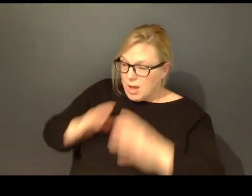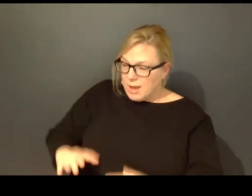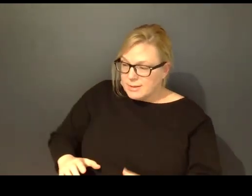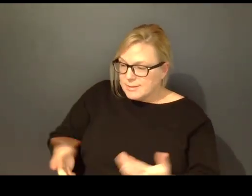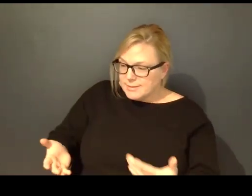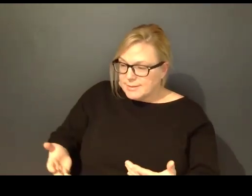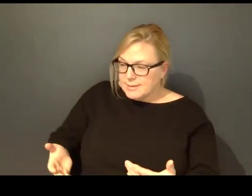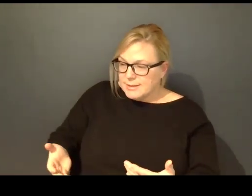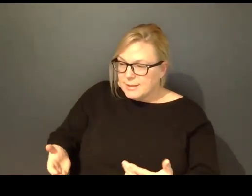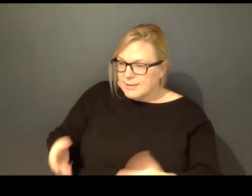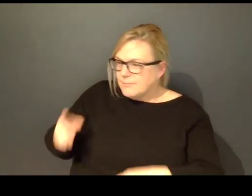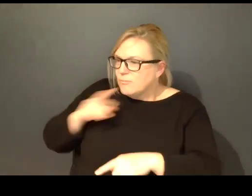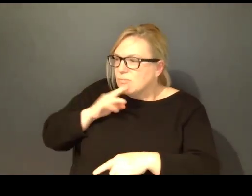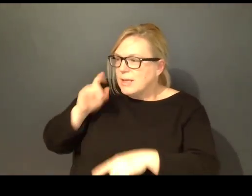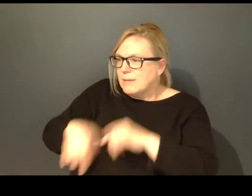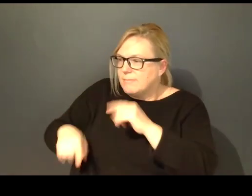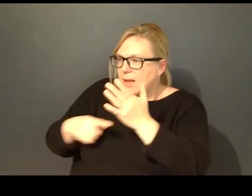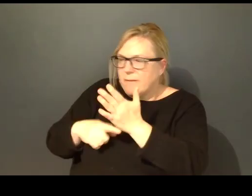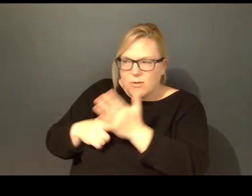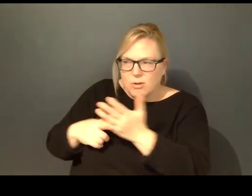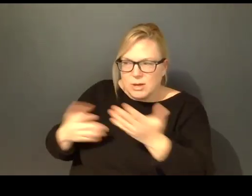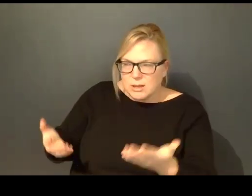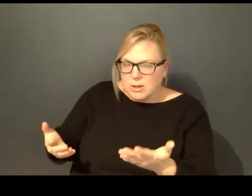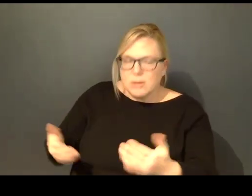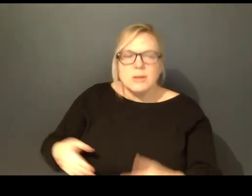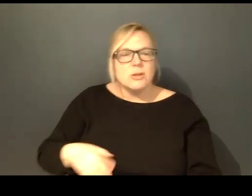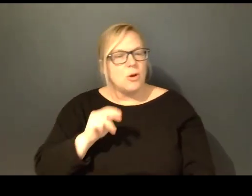necessarily to be affording this either, are they? Not at all. And